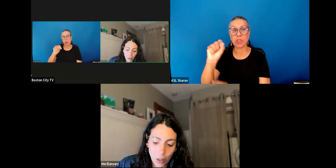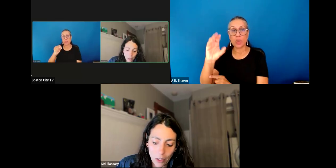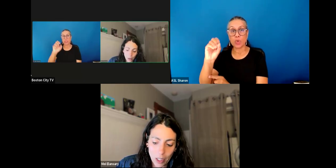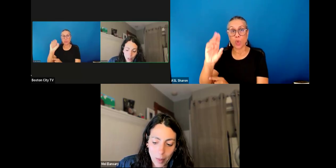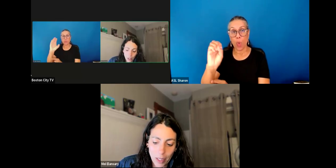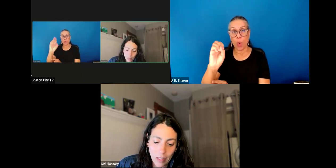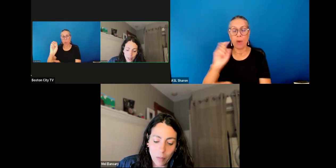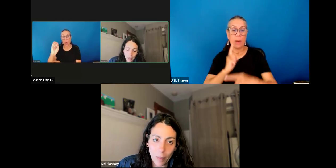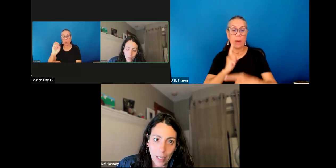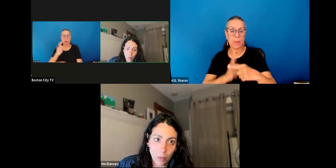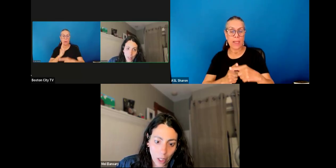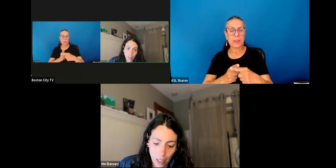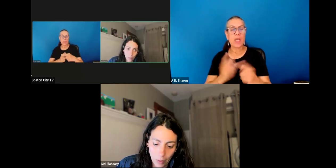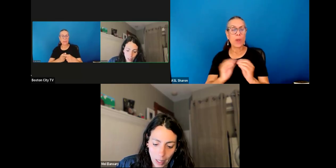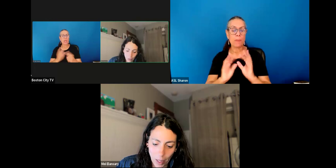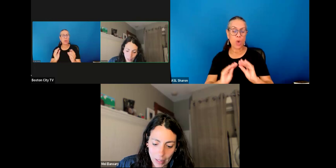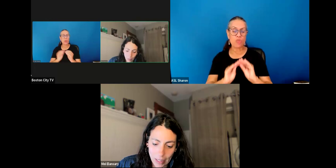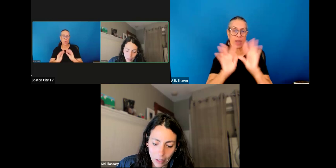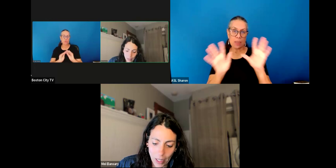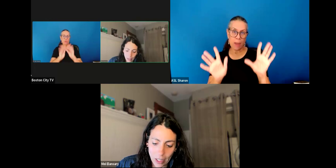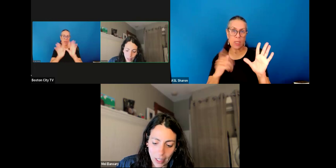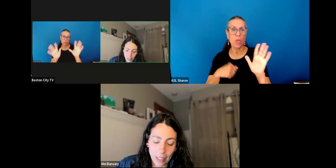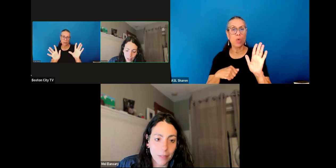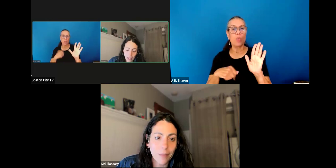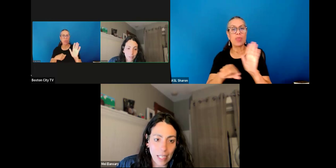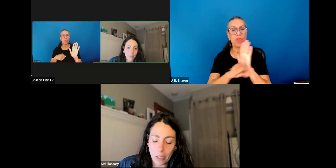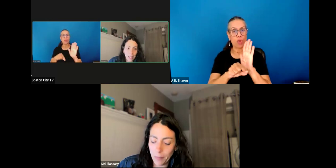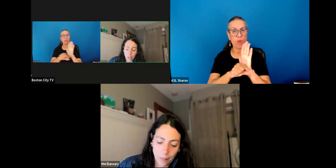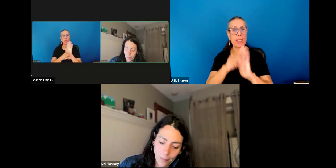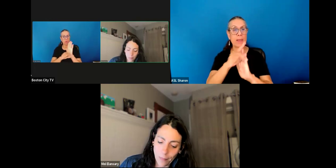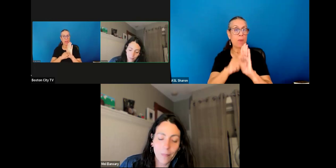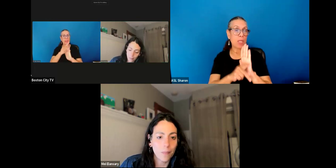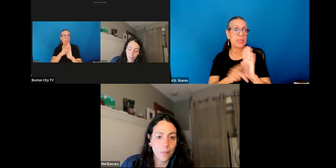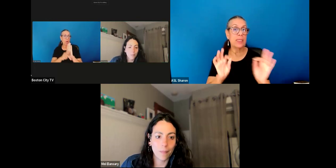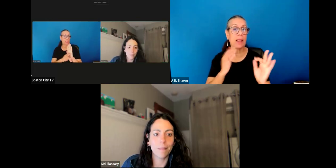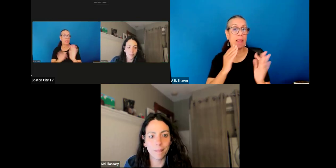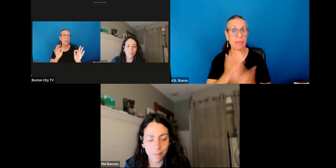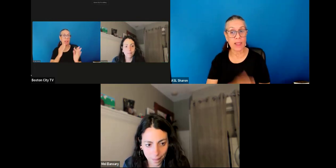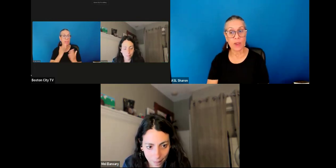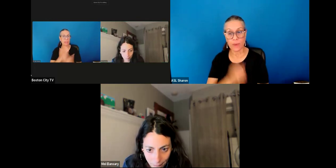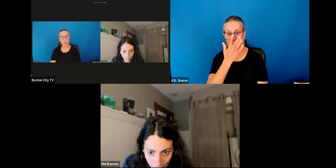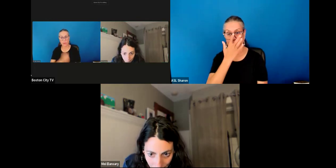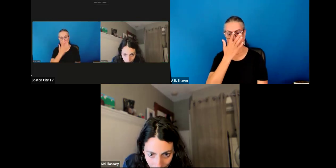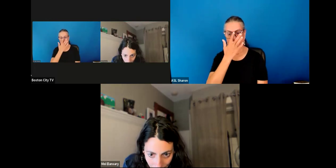I also urge greater transparency from BPS regarding grading policies and criteria. Thank you.